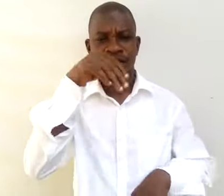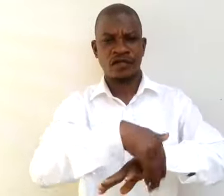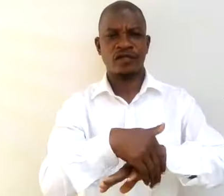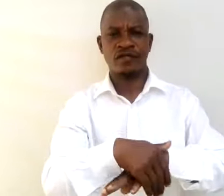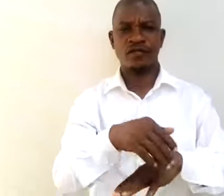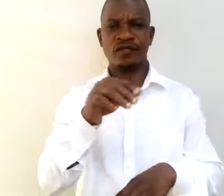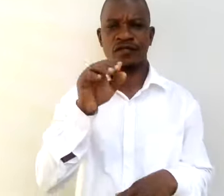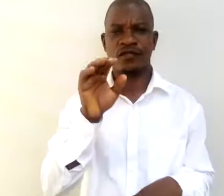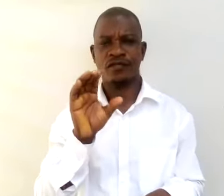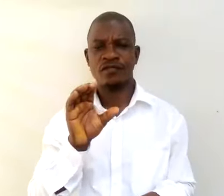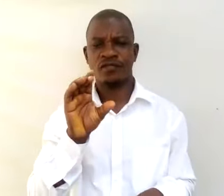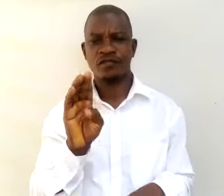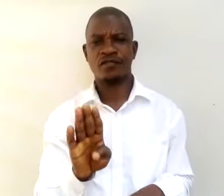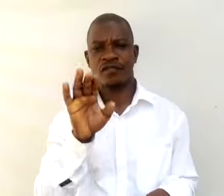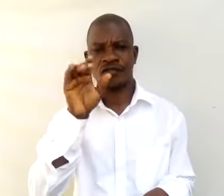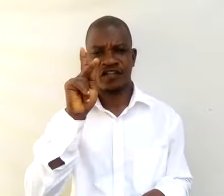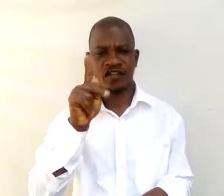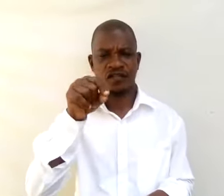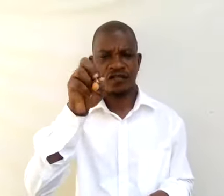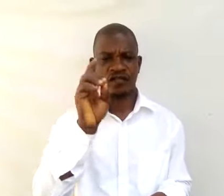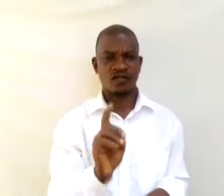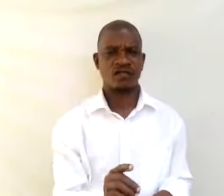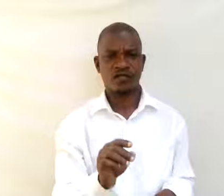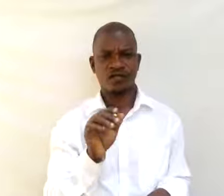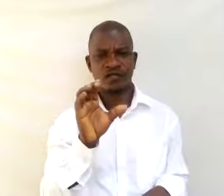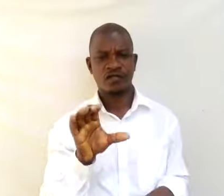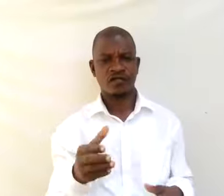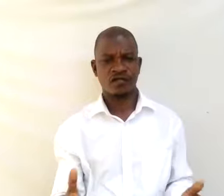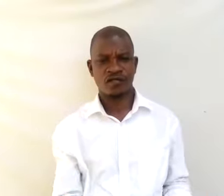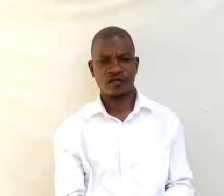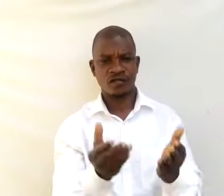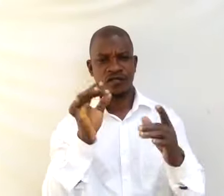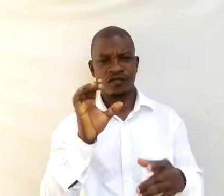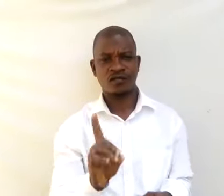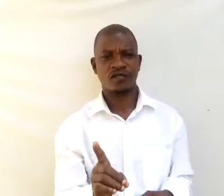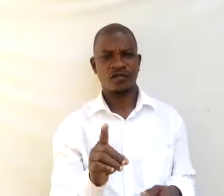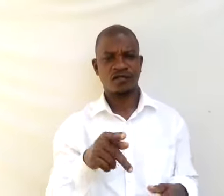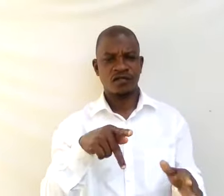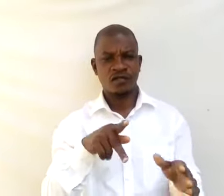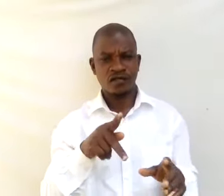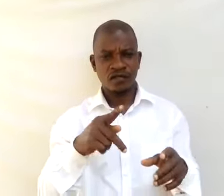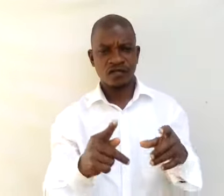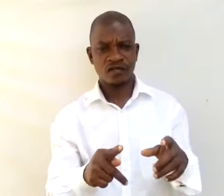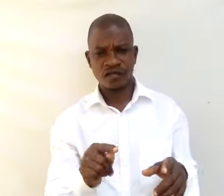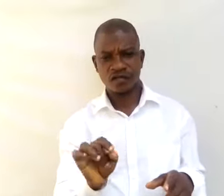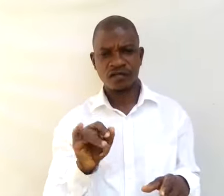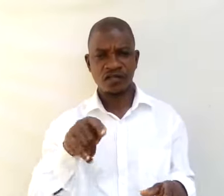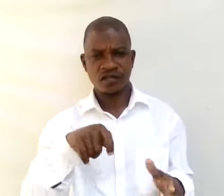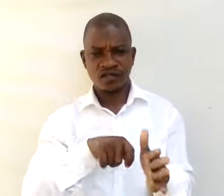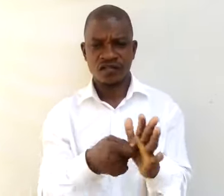B. Kill. C. Carry. D. Kick. Option